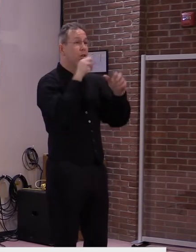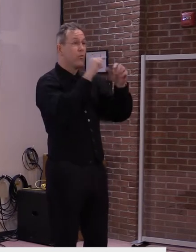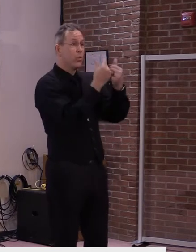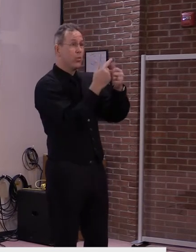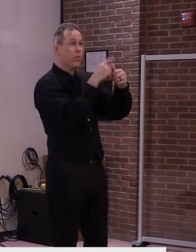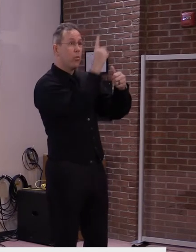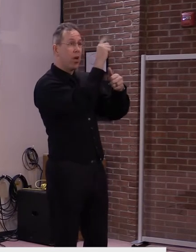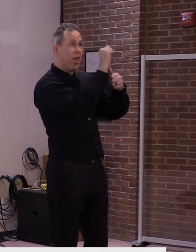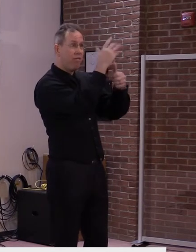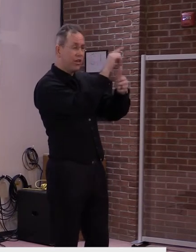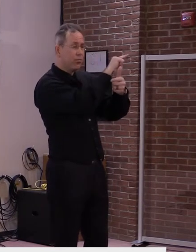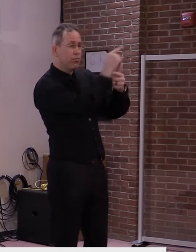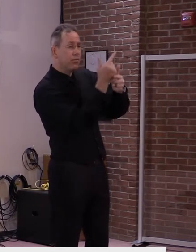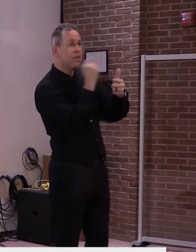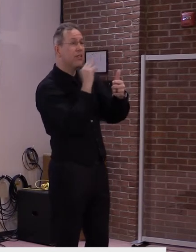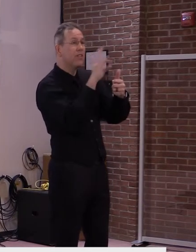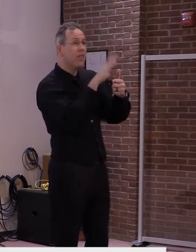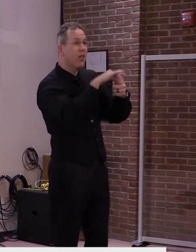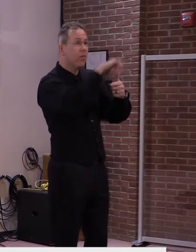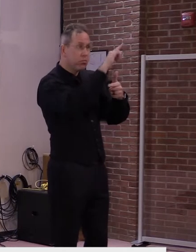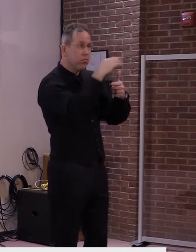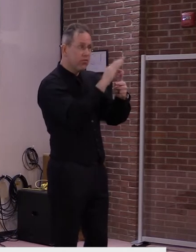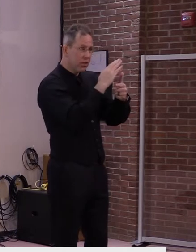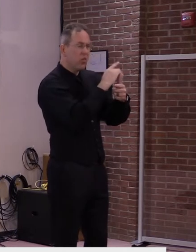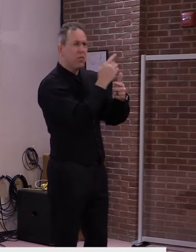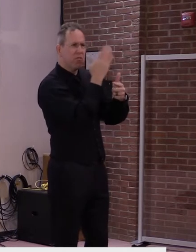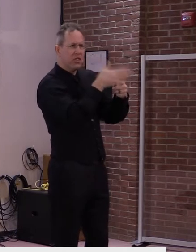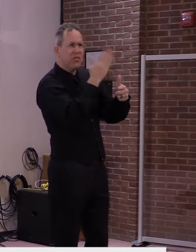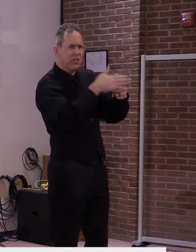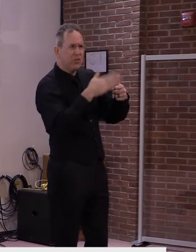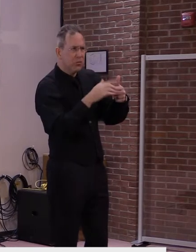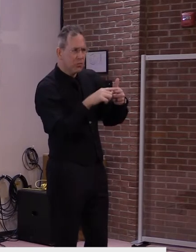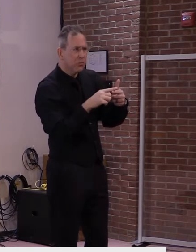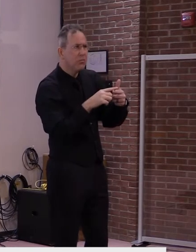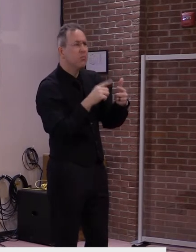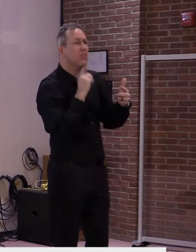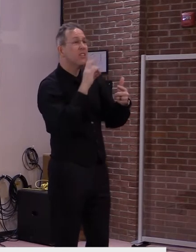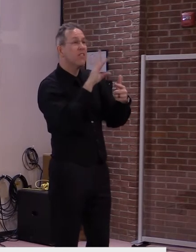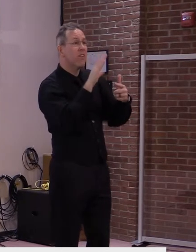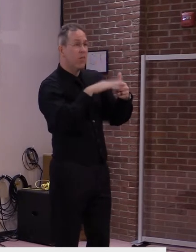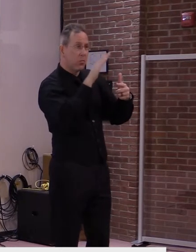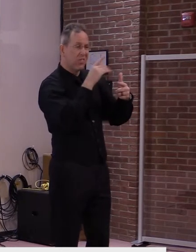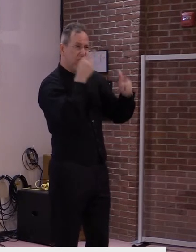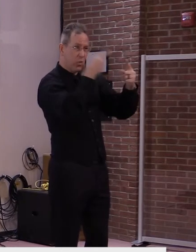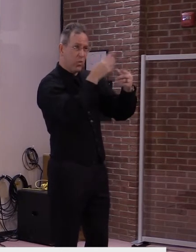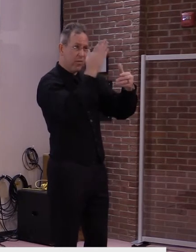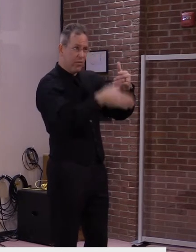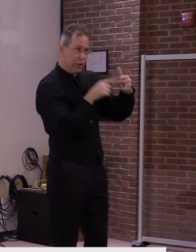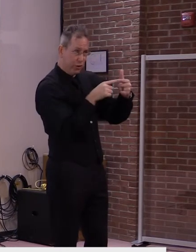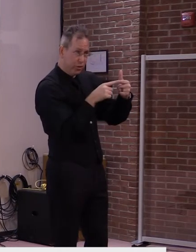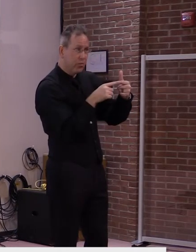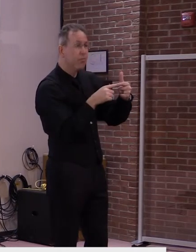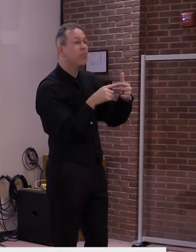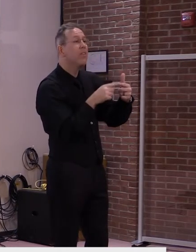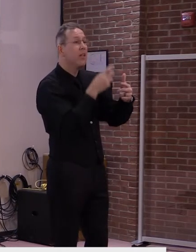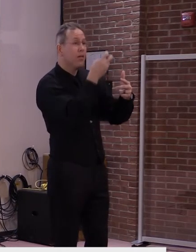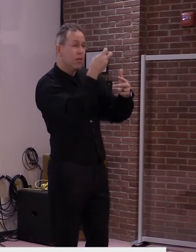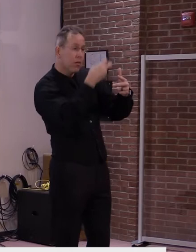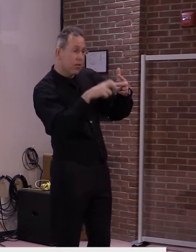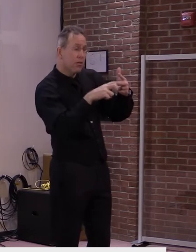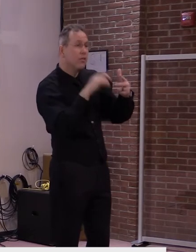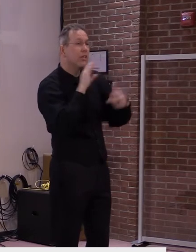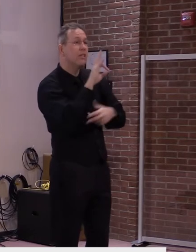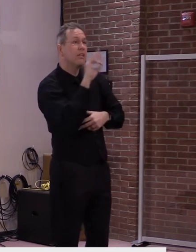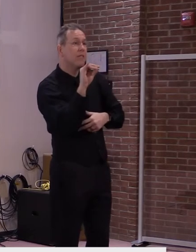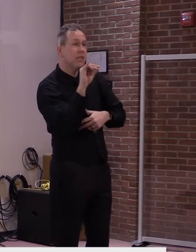the majority of the vaccine allocation was for Vermonters age 75 and older. As we transitioned to Phase 2, we